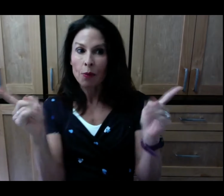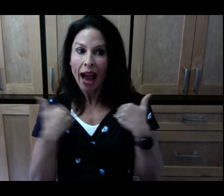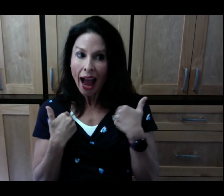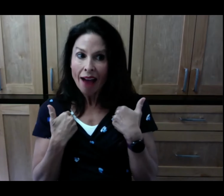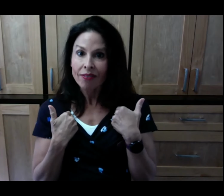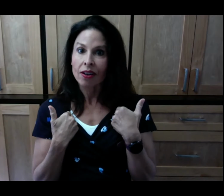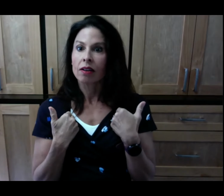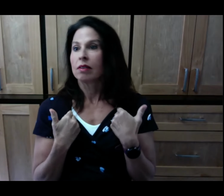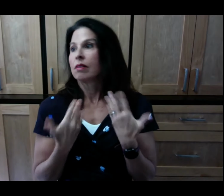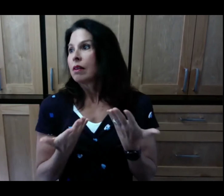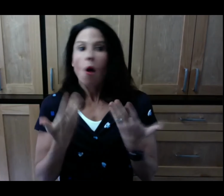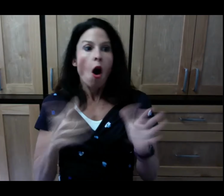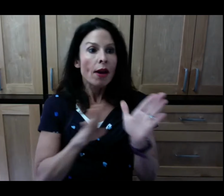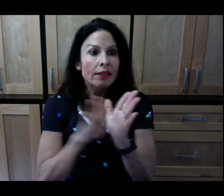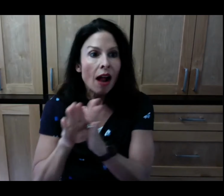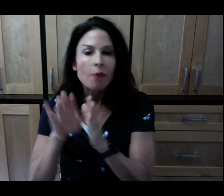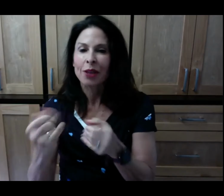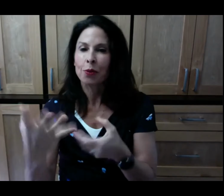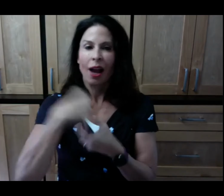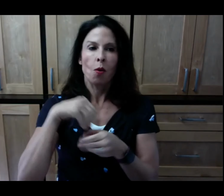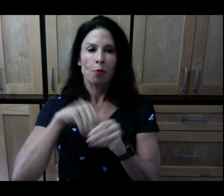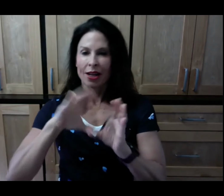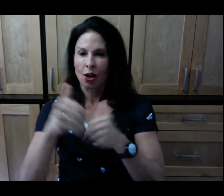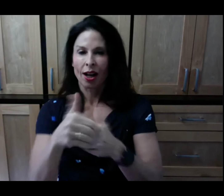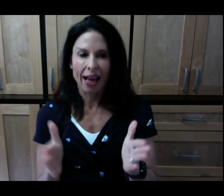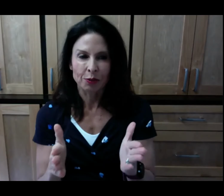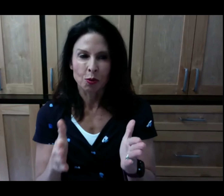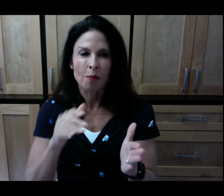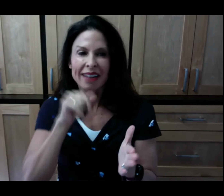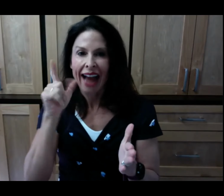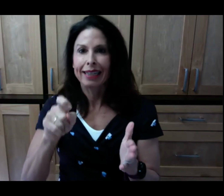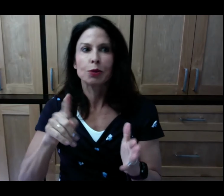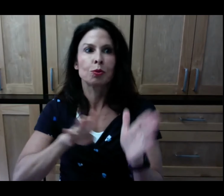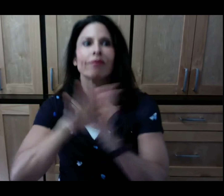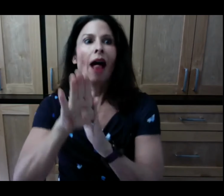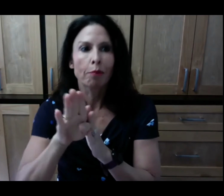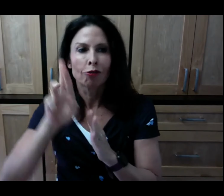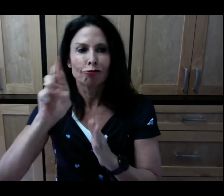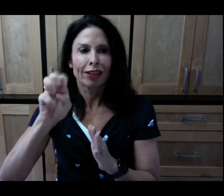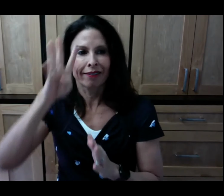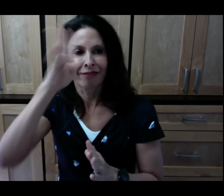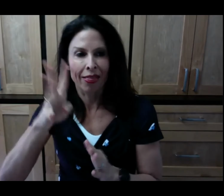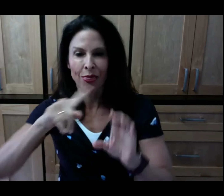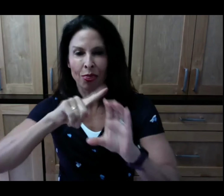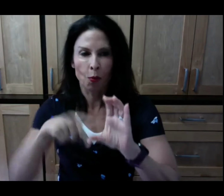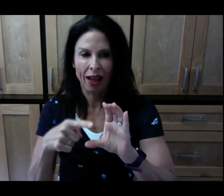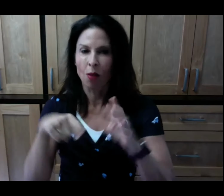to use resources that we do have available that are already developed and that we can incorporate in our classrooms. So we don't have